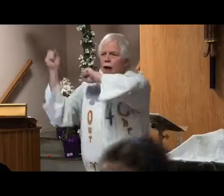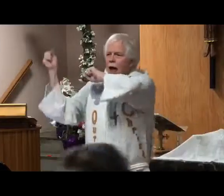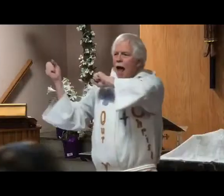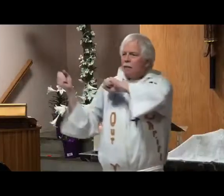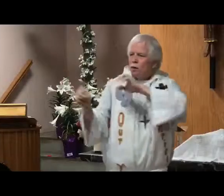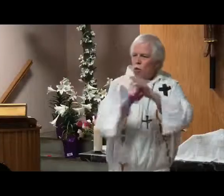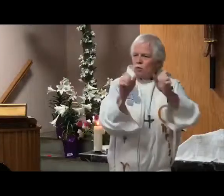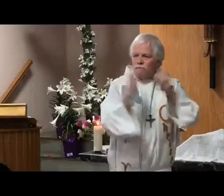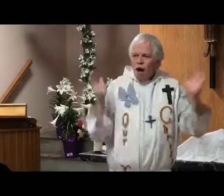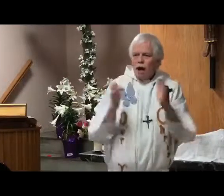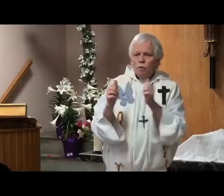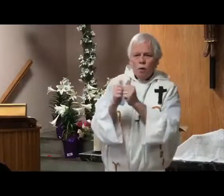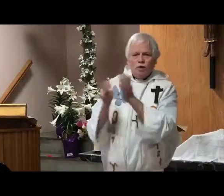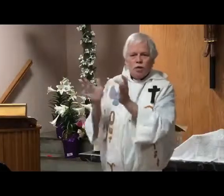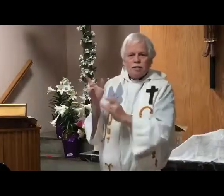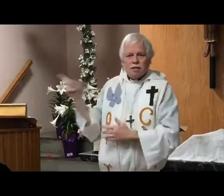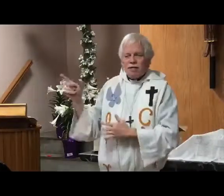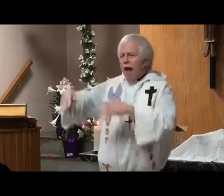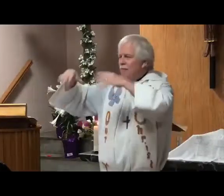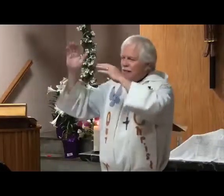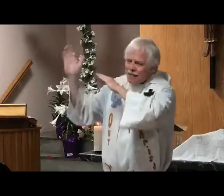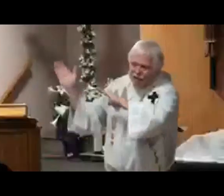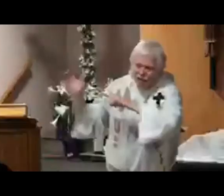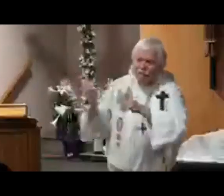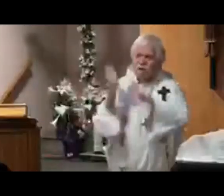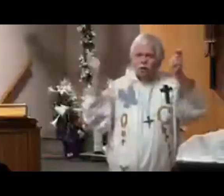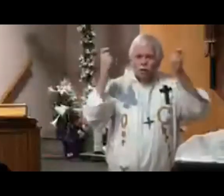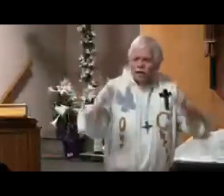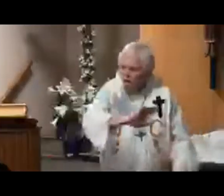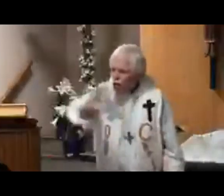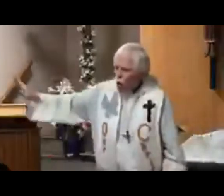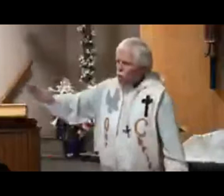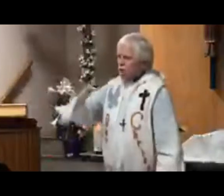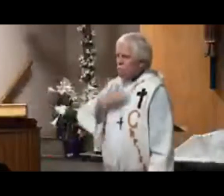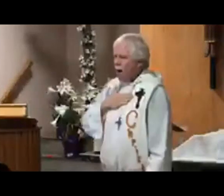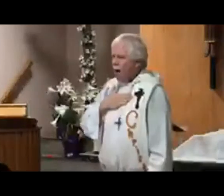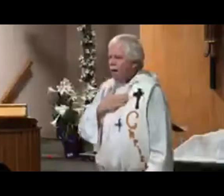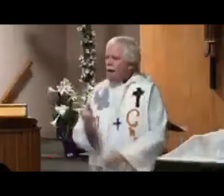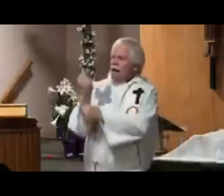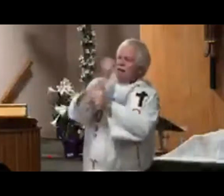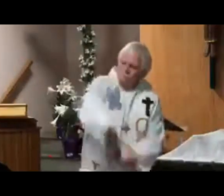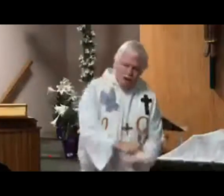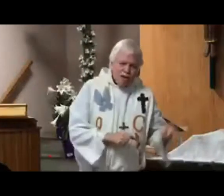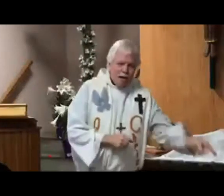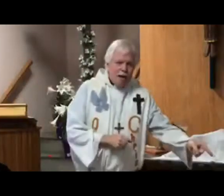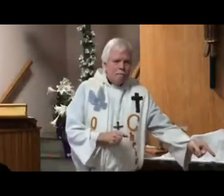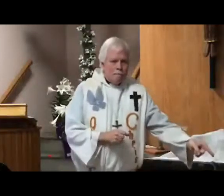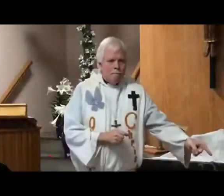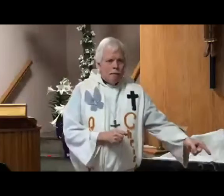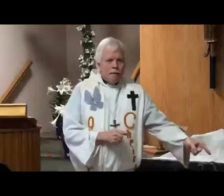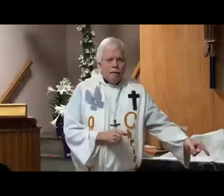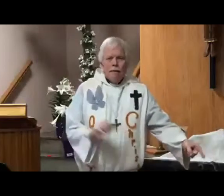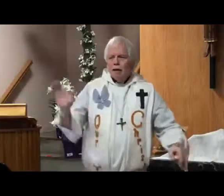taken and crucified with Jesus, and the victory is yours and mine. defeated